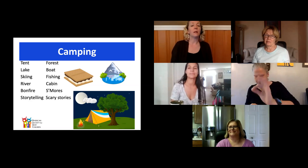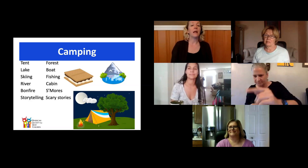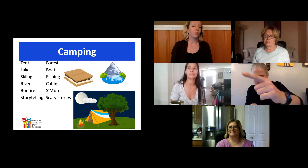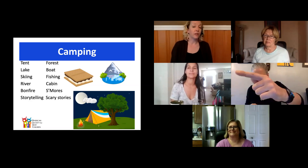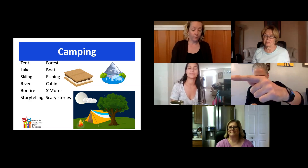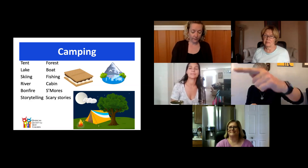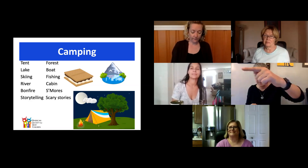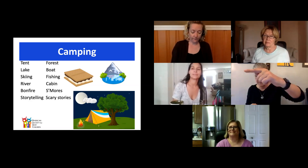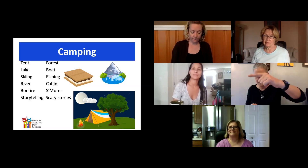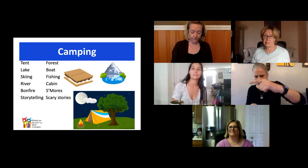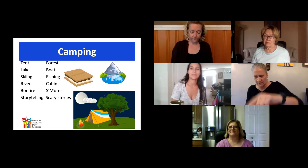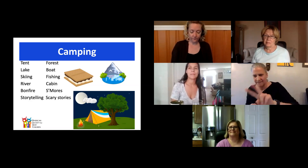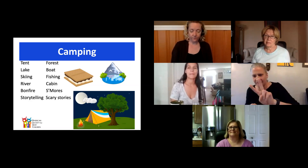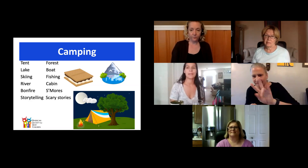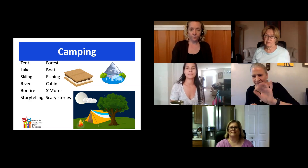Excellent. Beautiful.